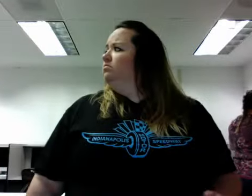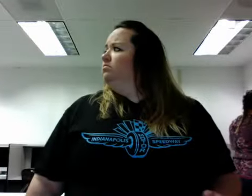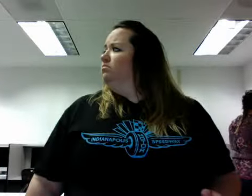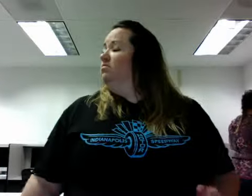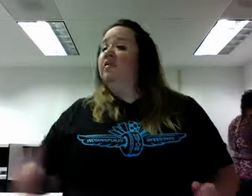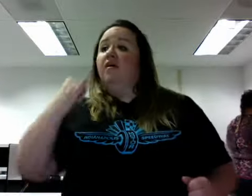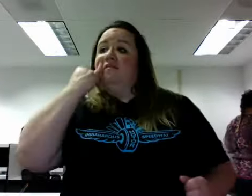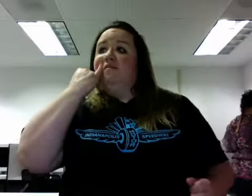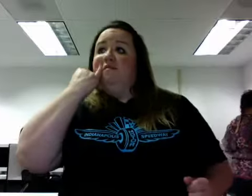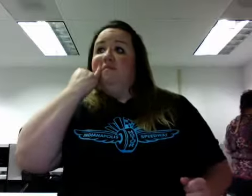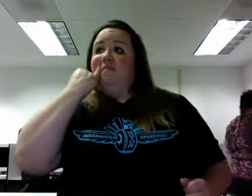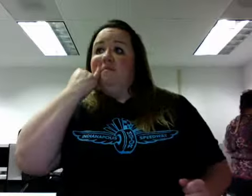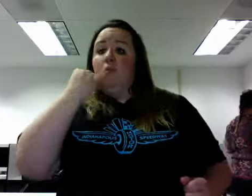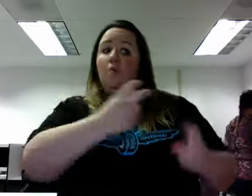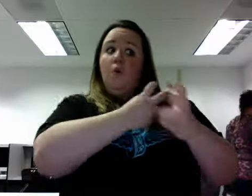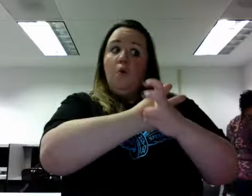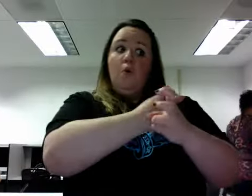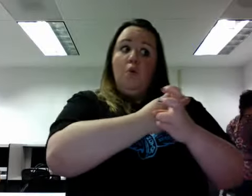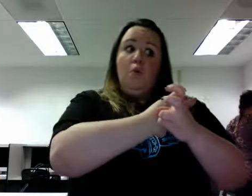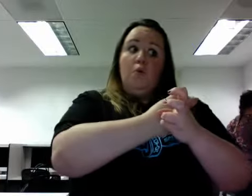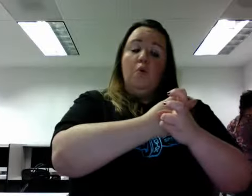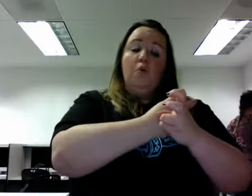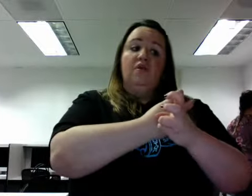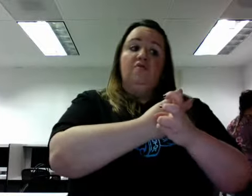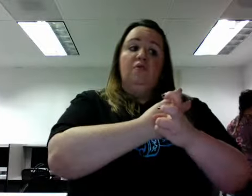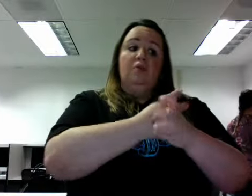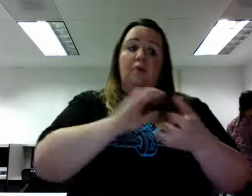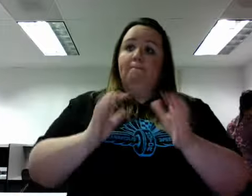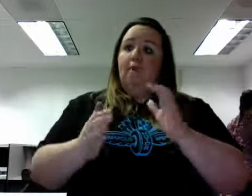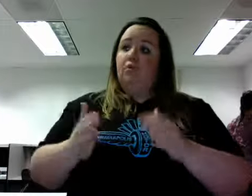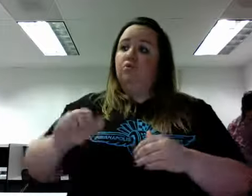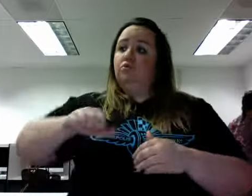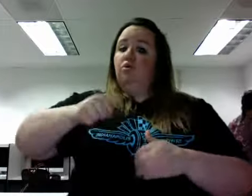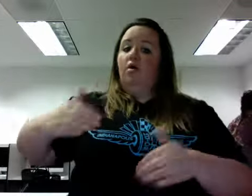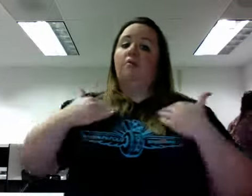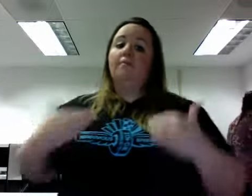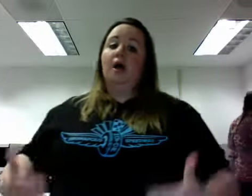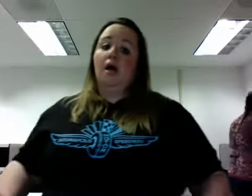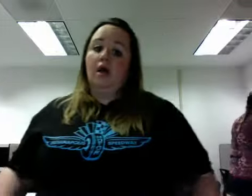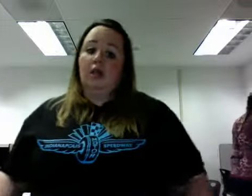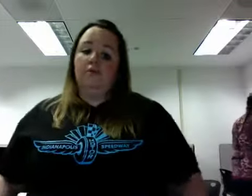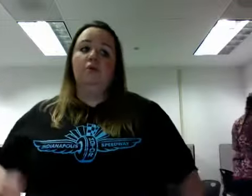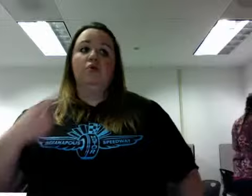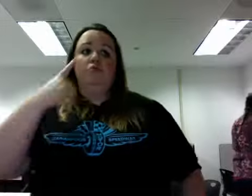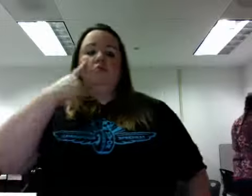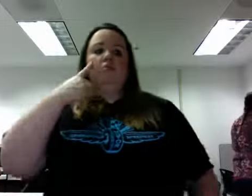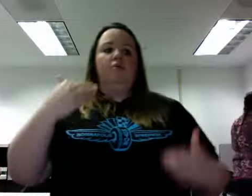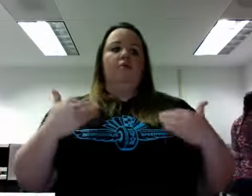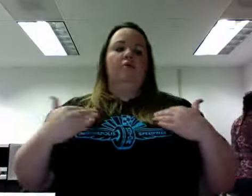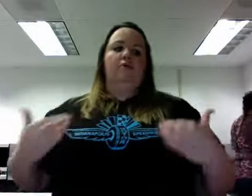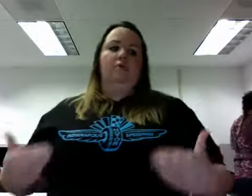heavy, isn't it? Man, it's all this bone and stuff right here. You think that the body is, a lot of the body weight's made up of